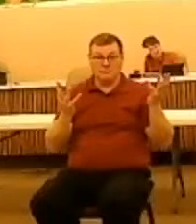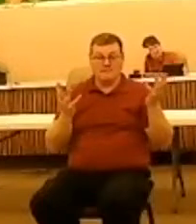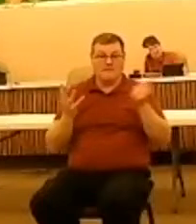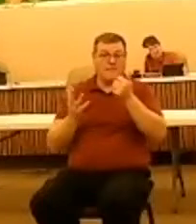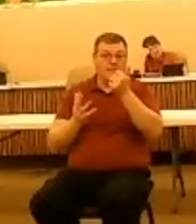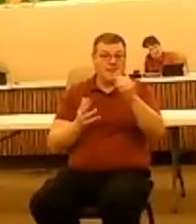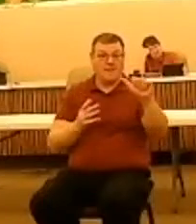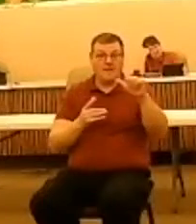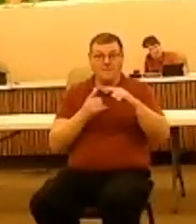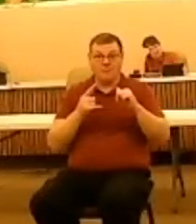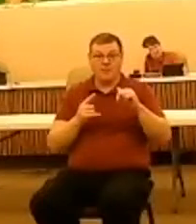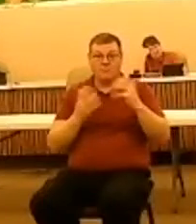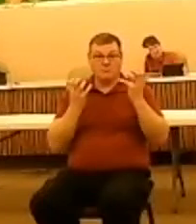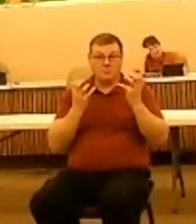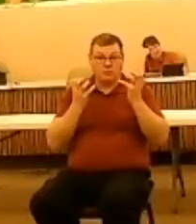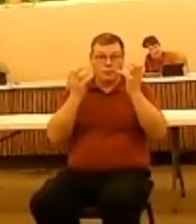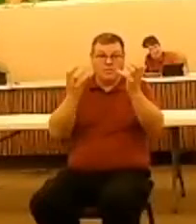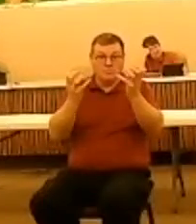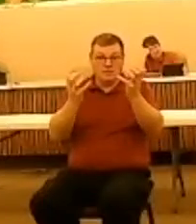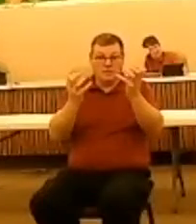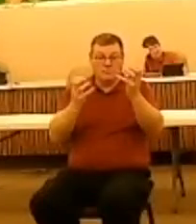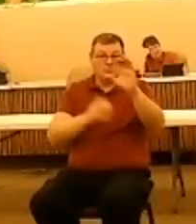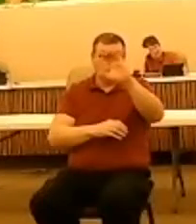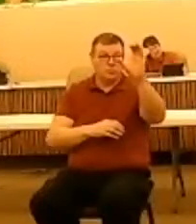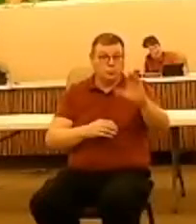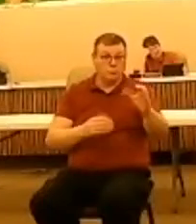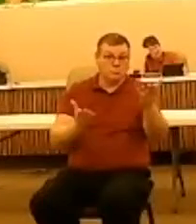Anything from the crowd or from online?